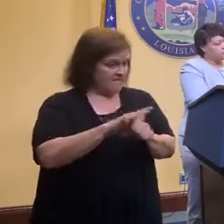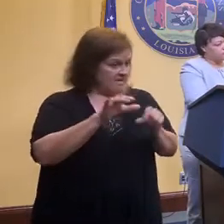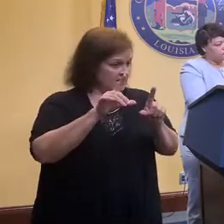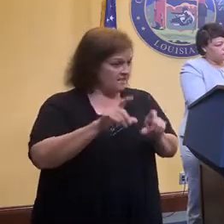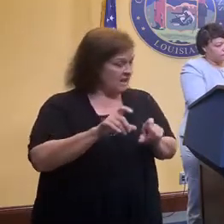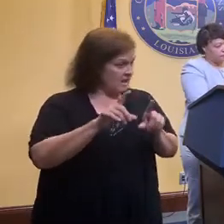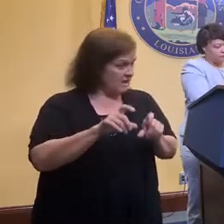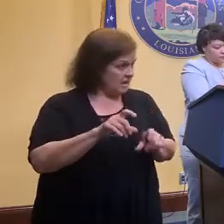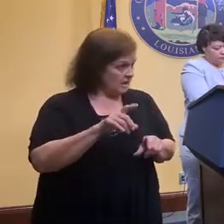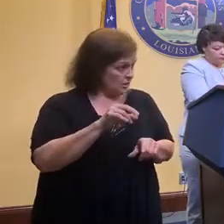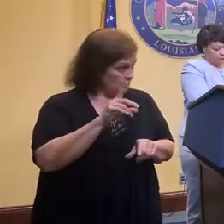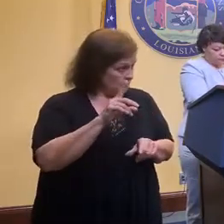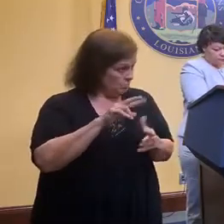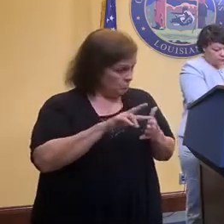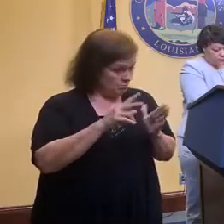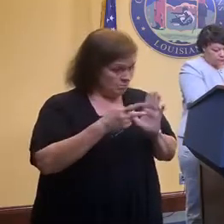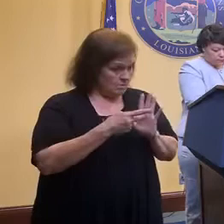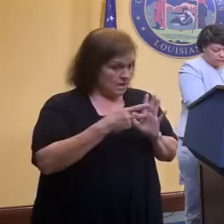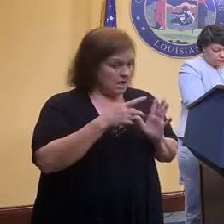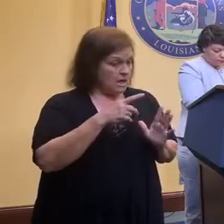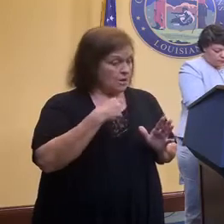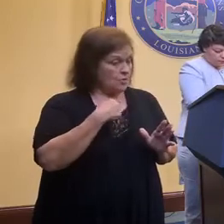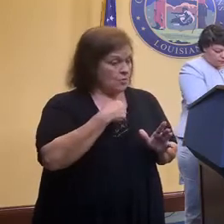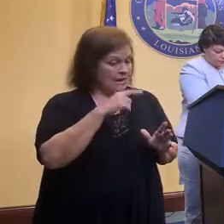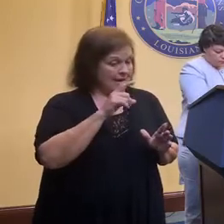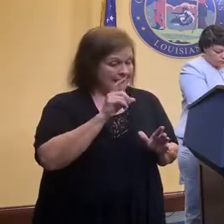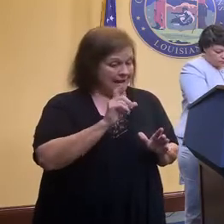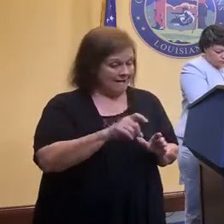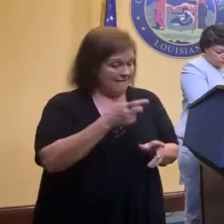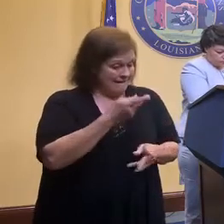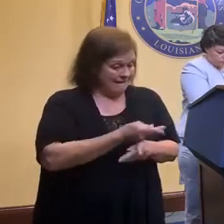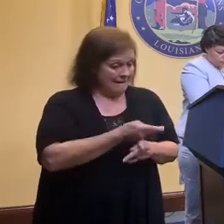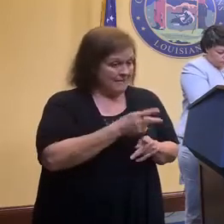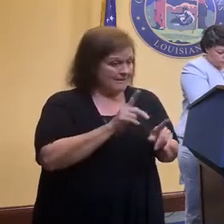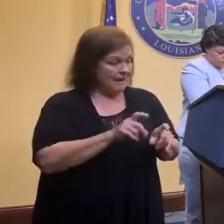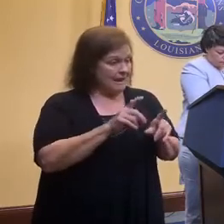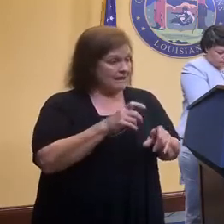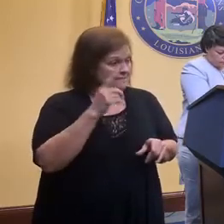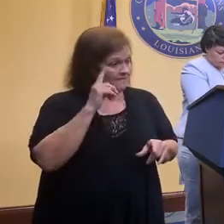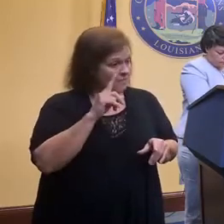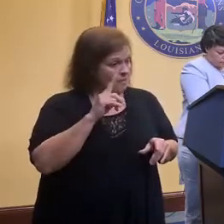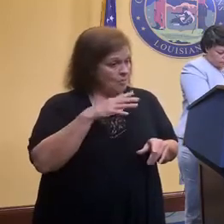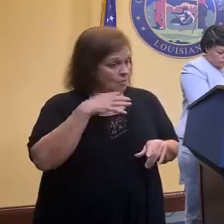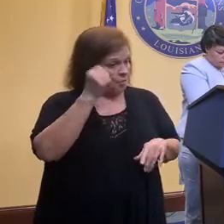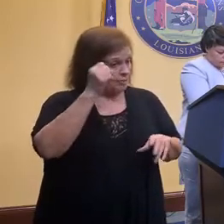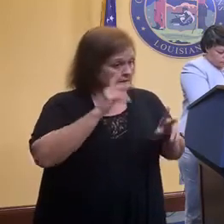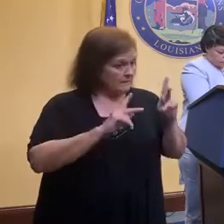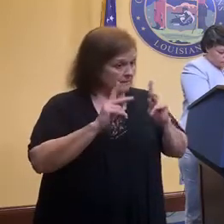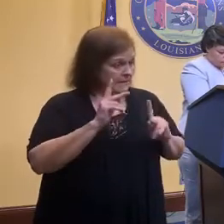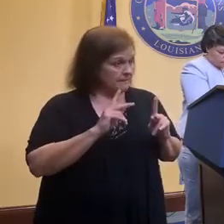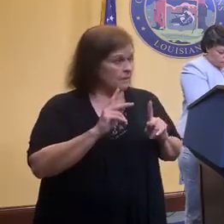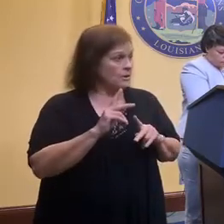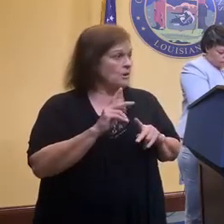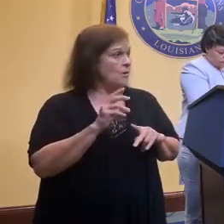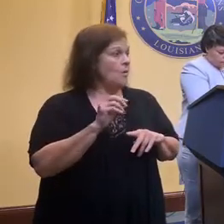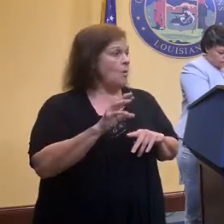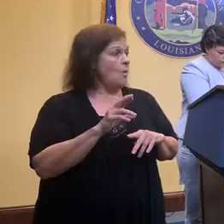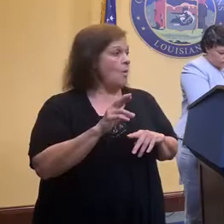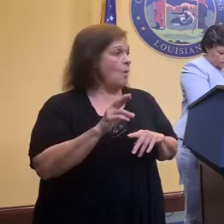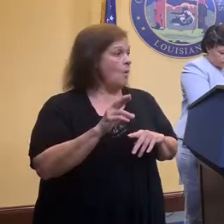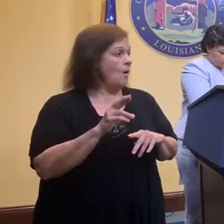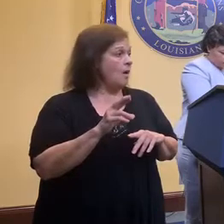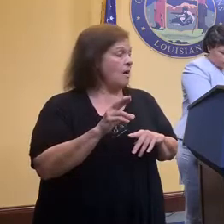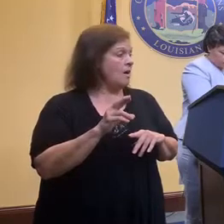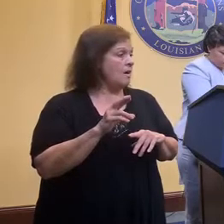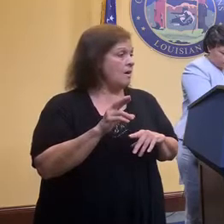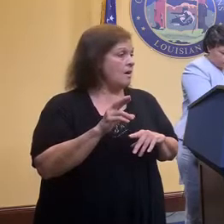giving priority to people who are elderly and exhibiting symptoms, or people who have been at protests, or,